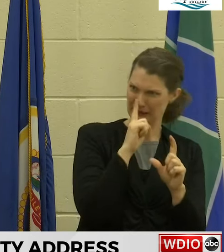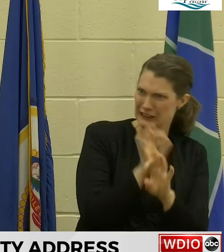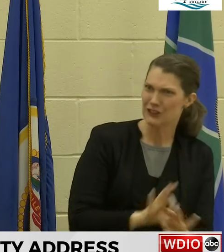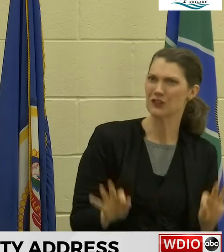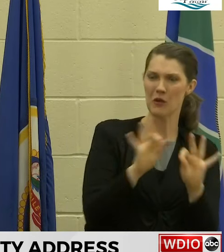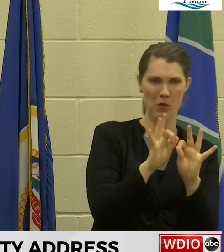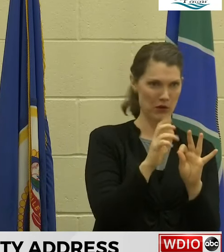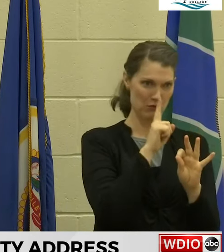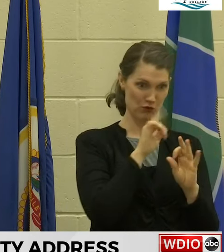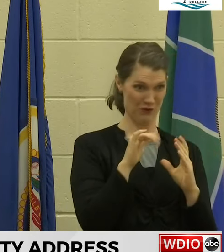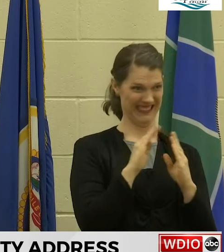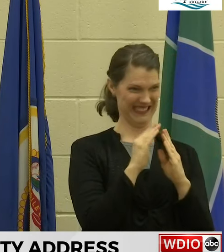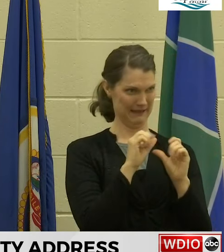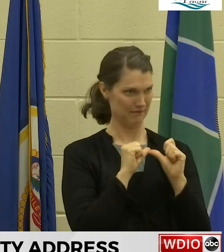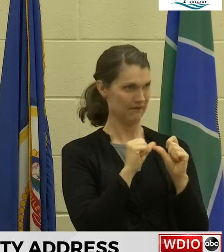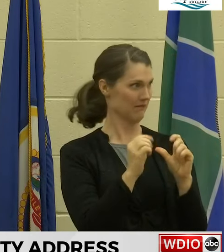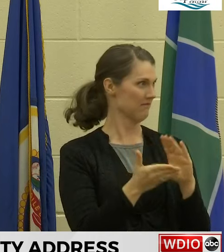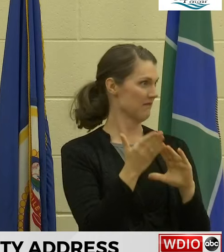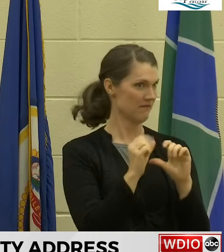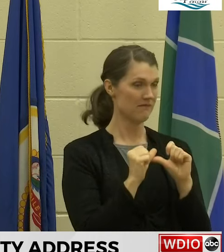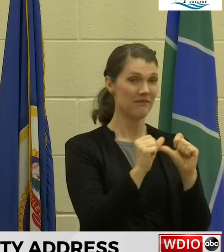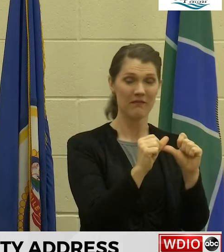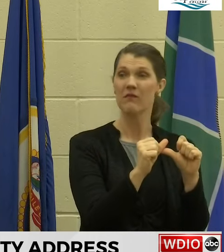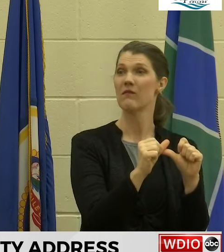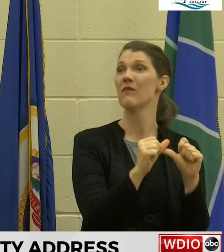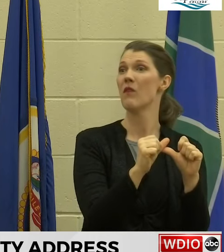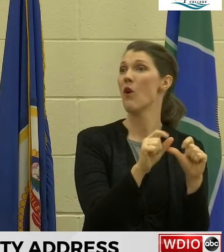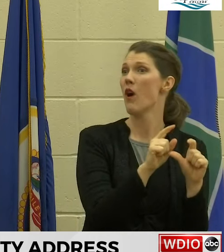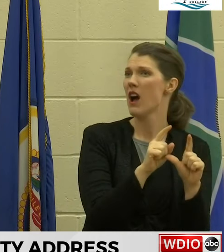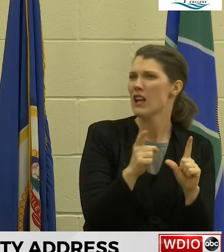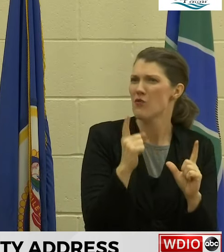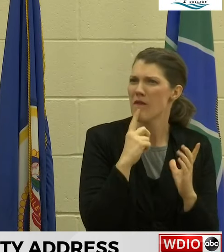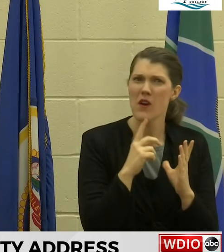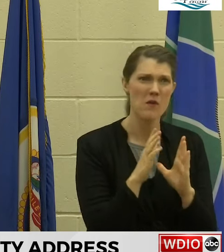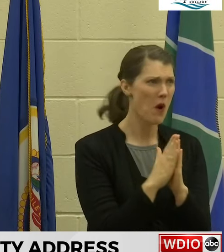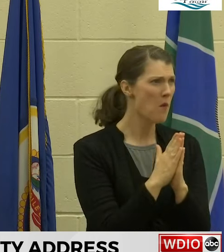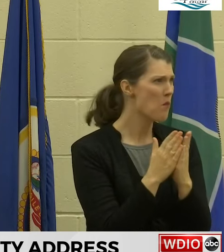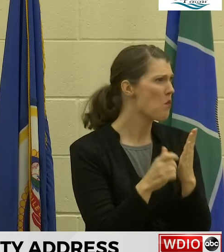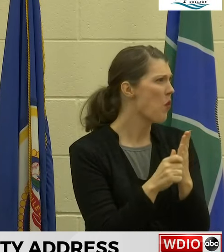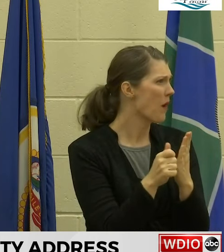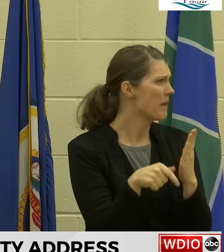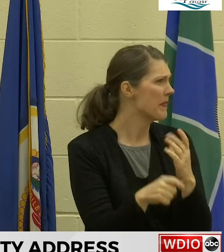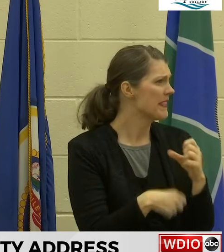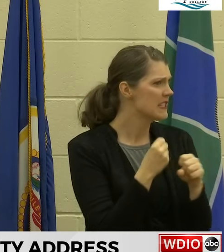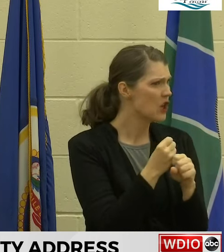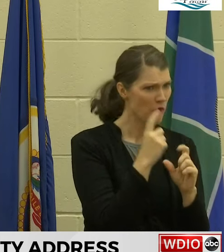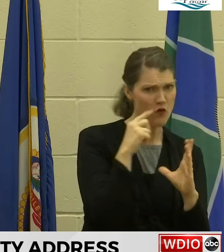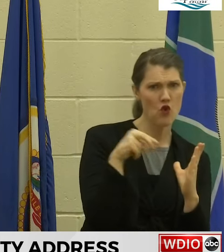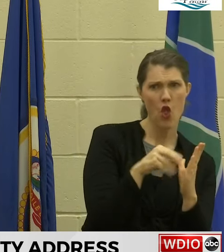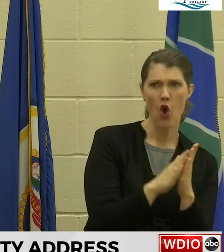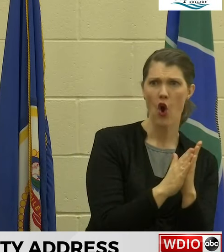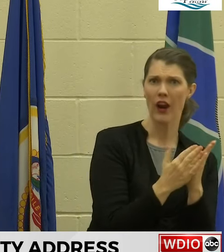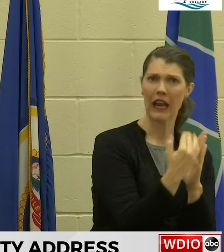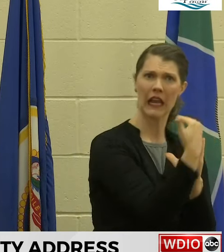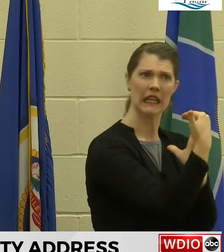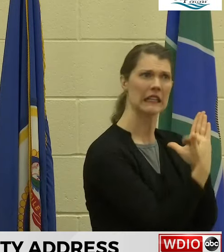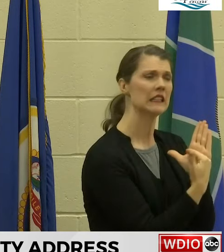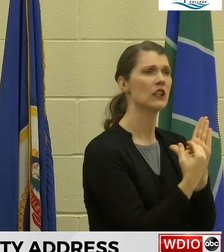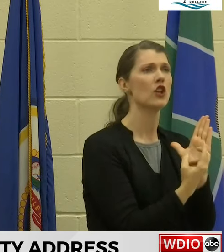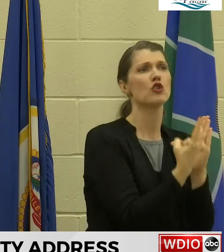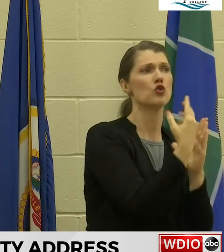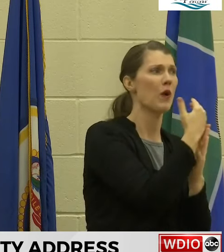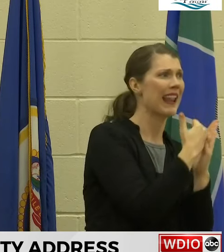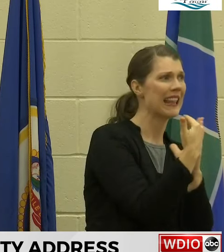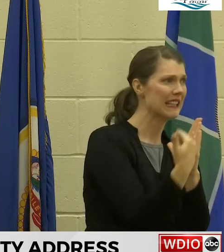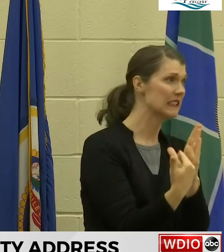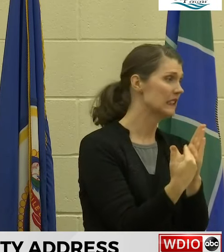it means a lot to me that you're here. We have a program this year. I hope you got one as you came in, and inside is listed two lists